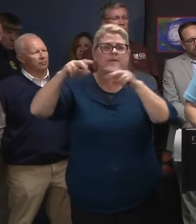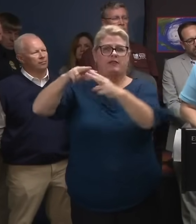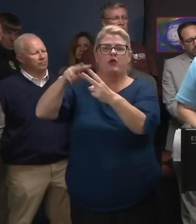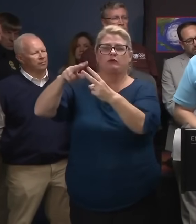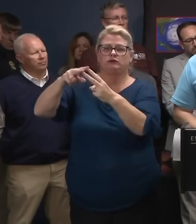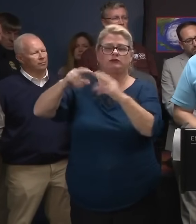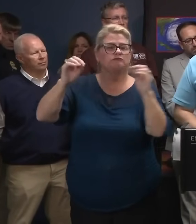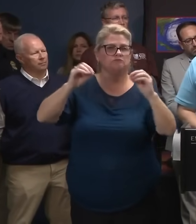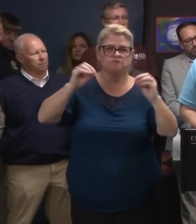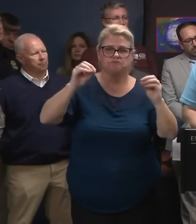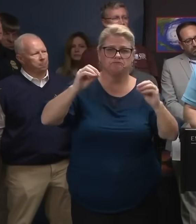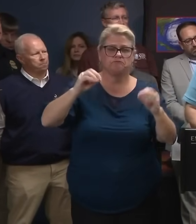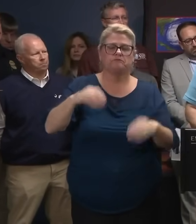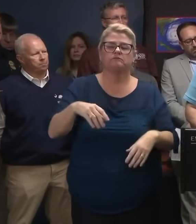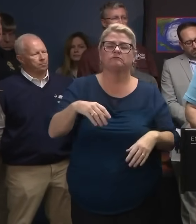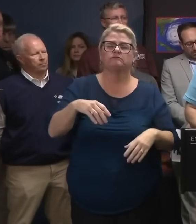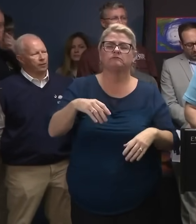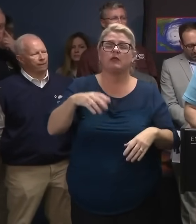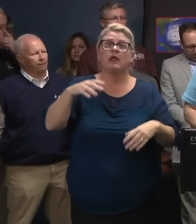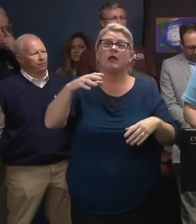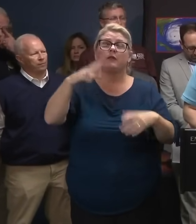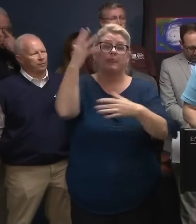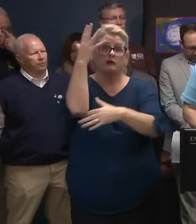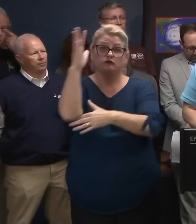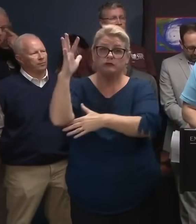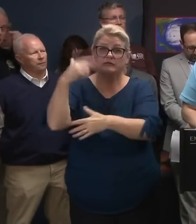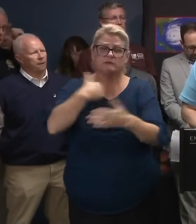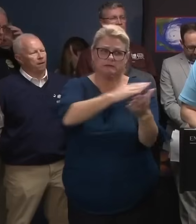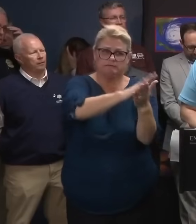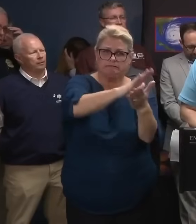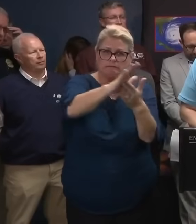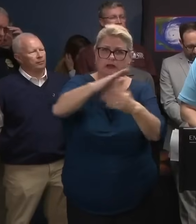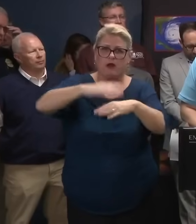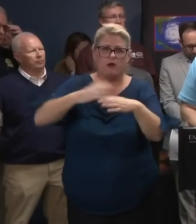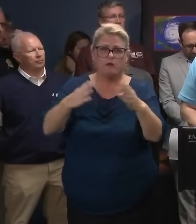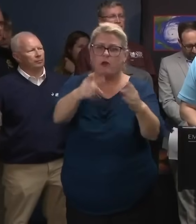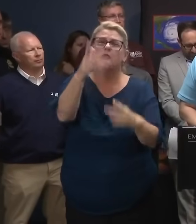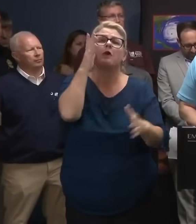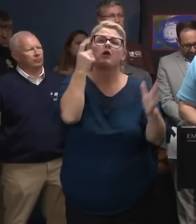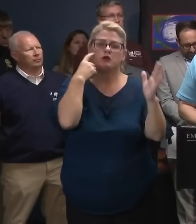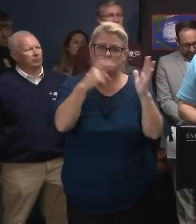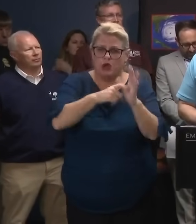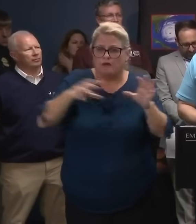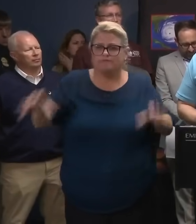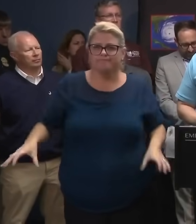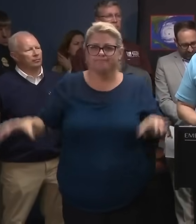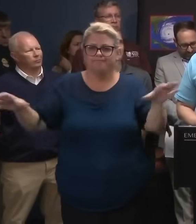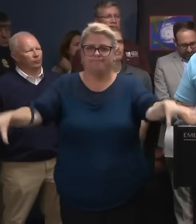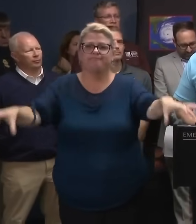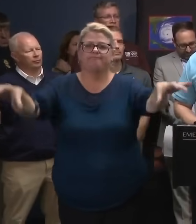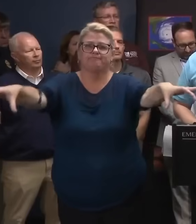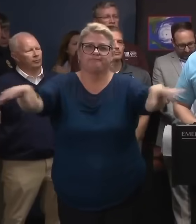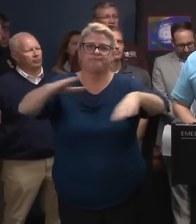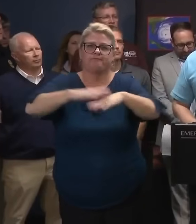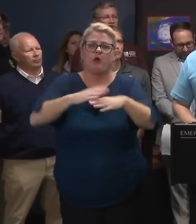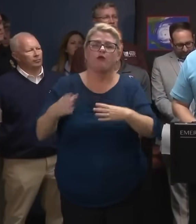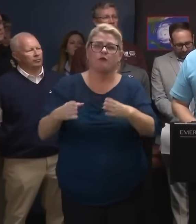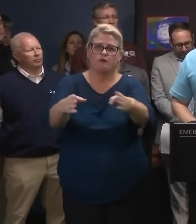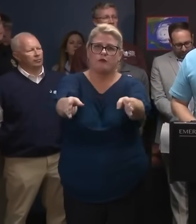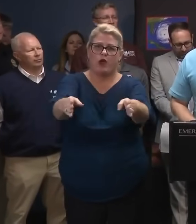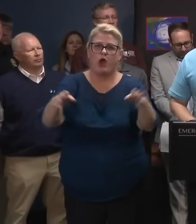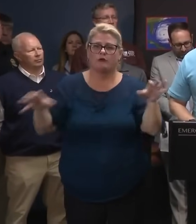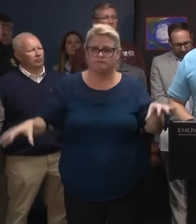And finally, we're getting the trees out of the roadway quickly. As you travel, you will see piles of debris and trees piling up on the side of the